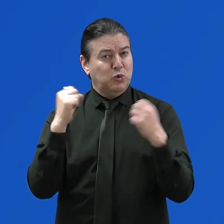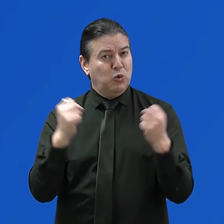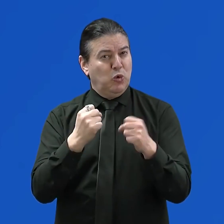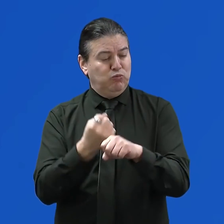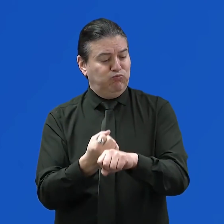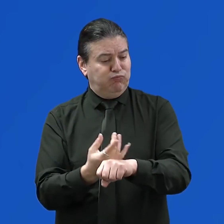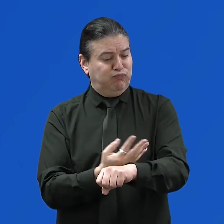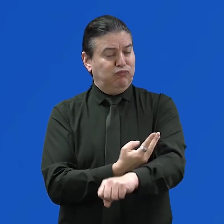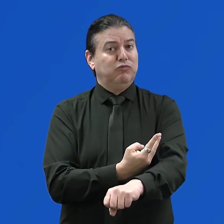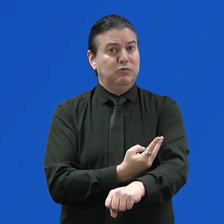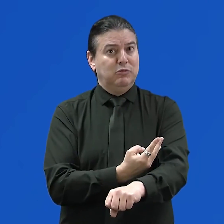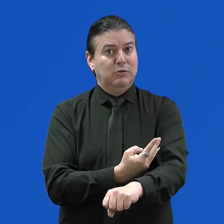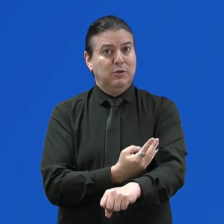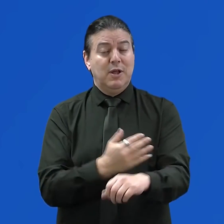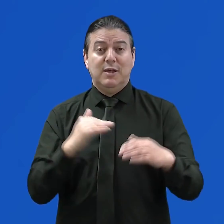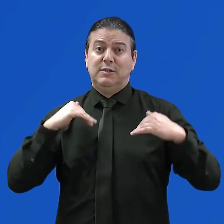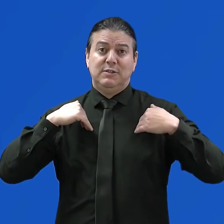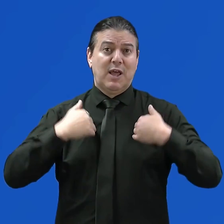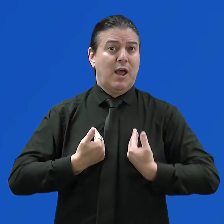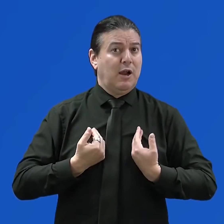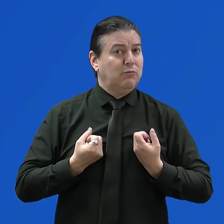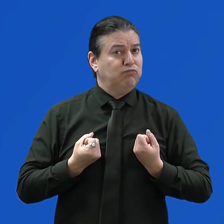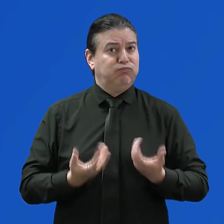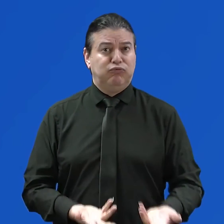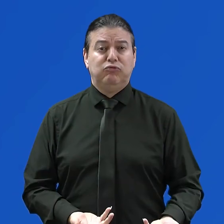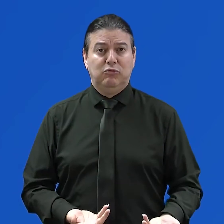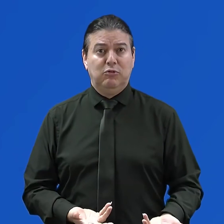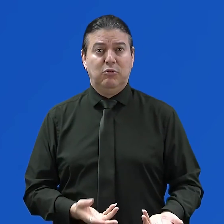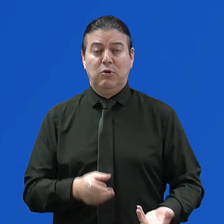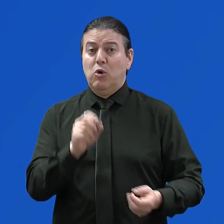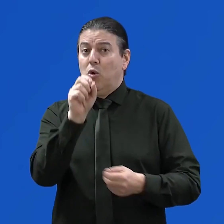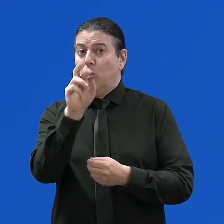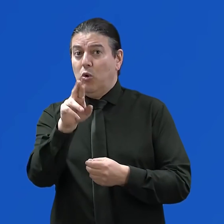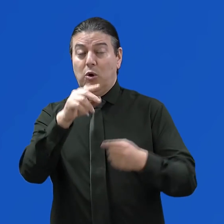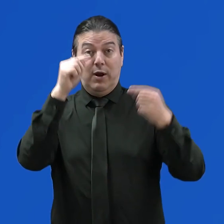chills, tiredness, or headache.